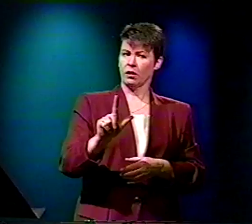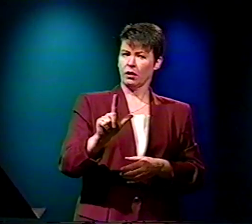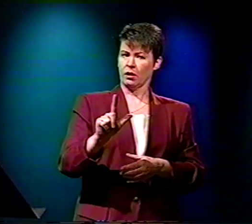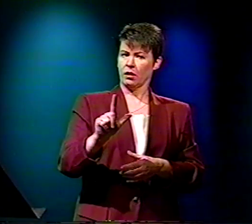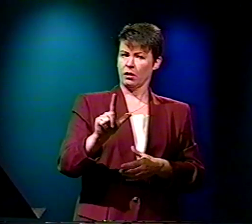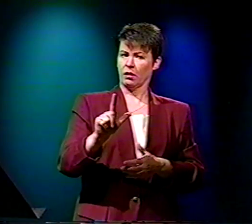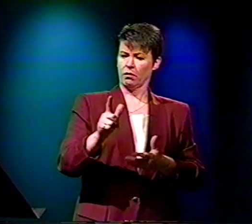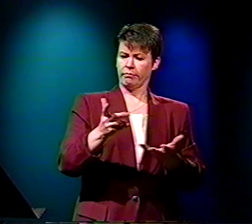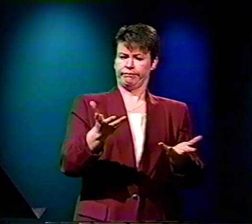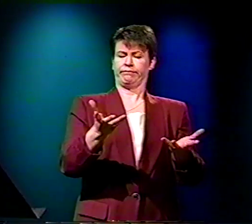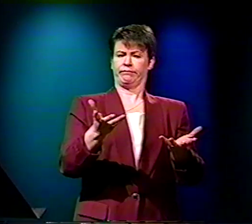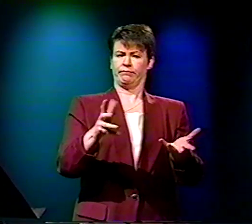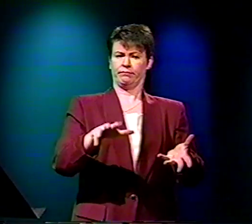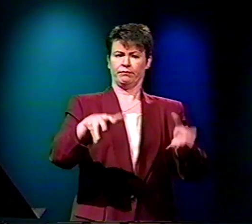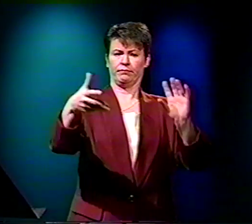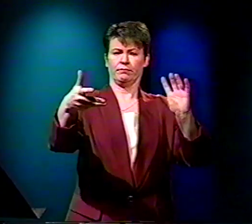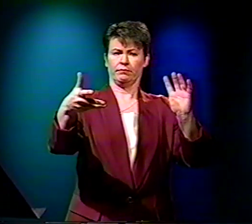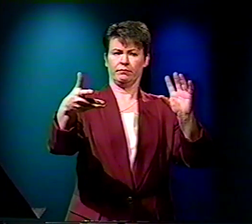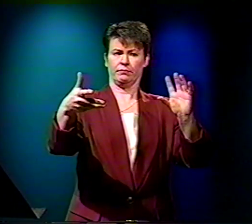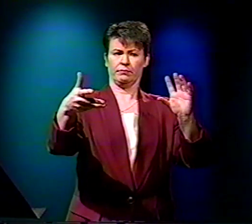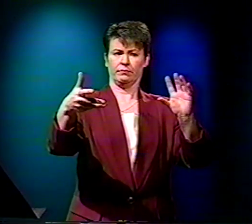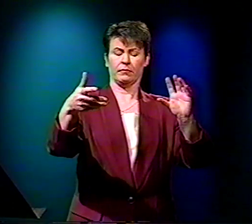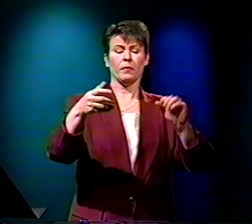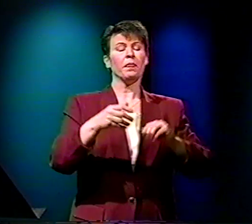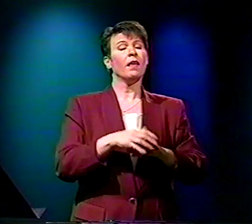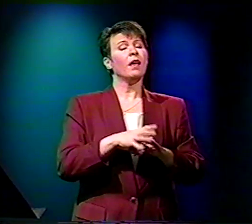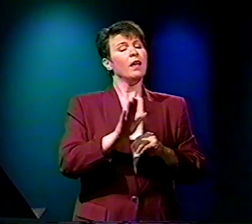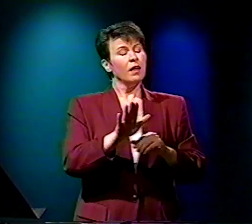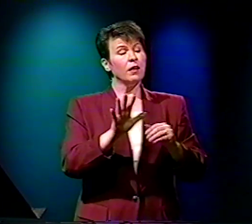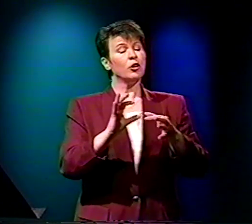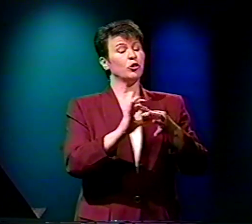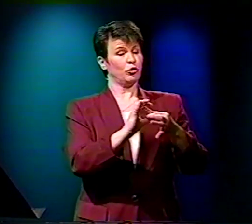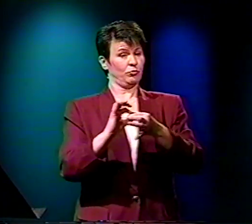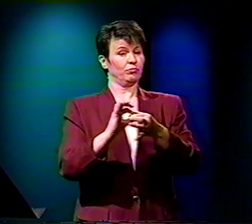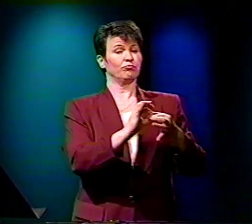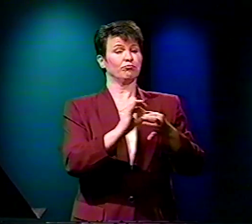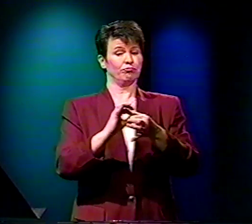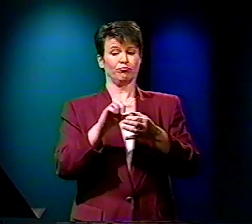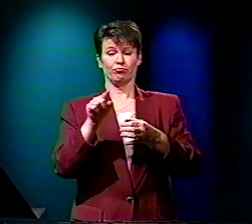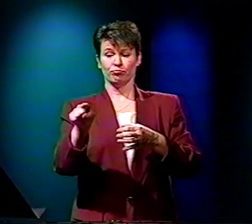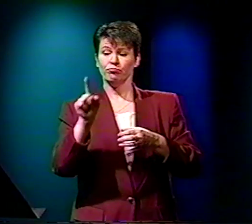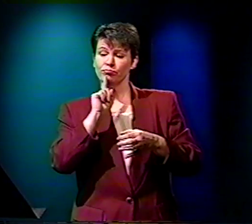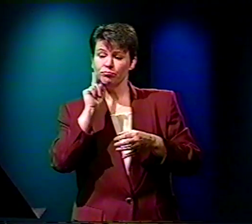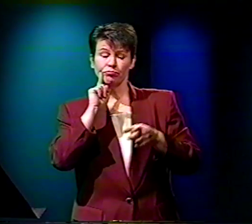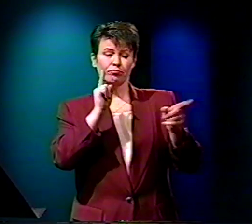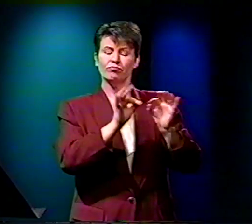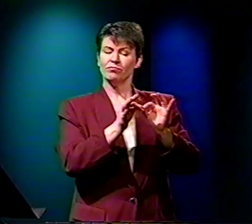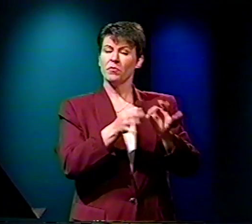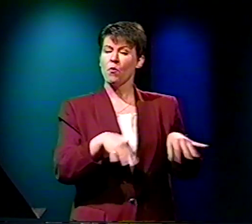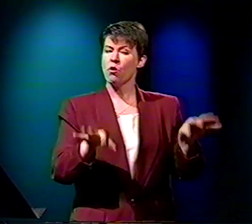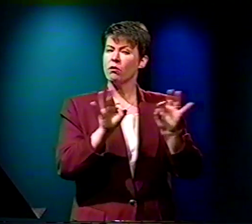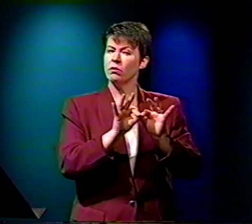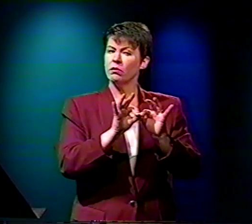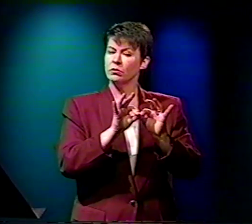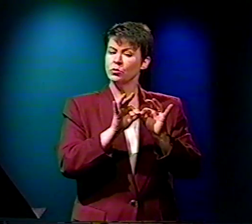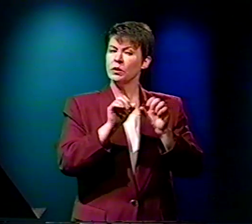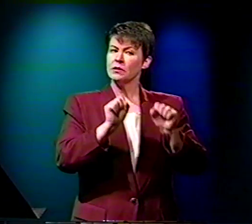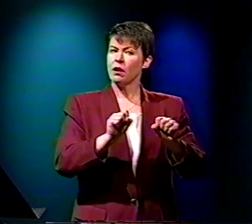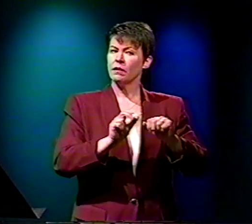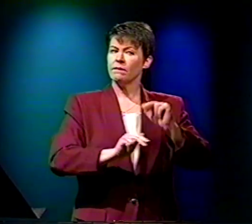a dysfunctional relationship, and it will not be effective. The relationship between the interpreter and